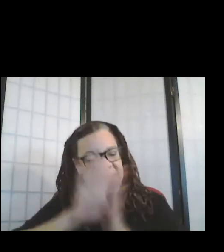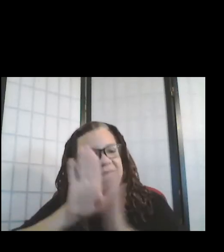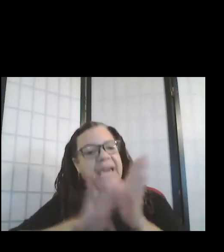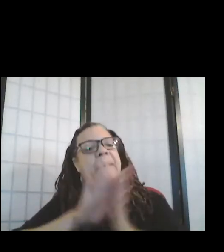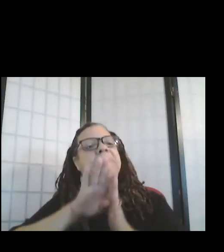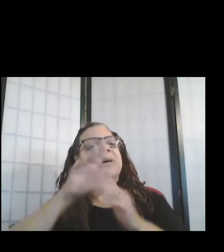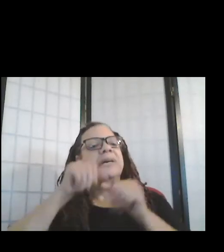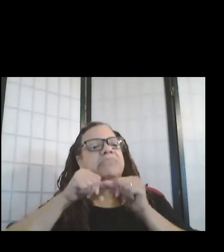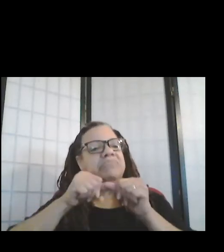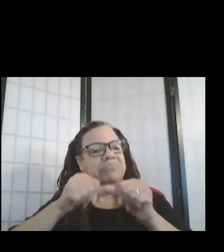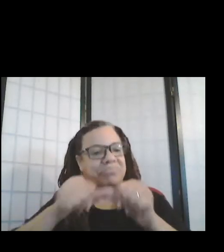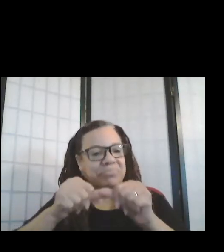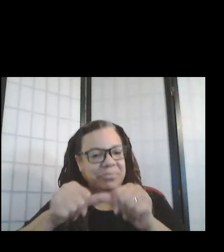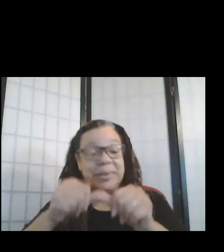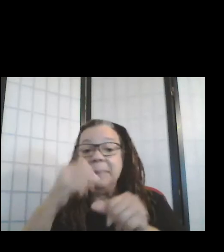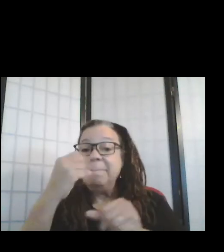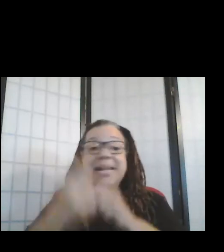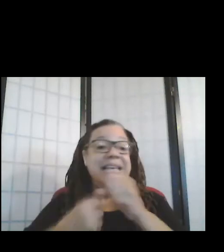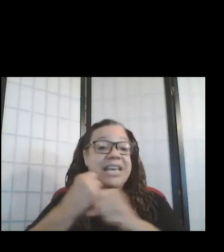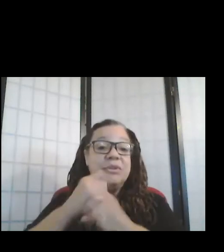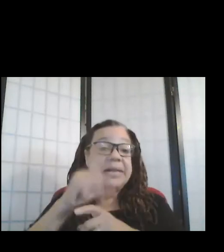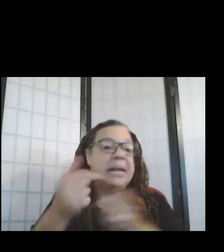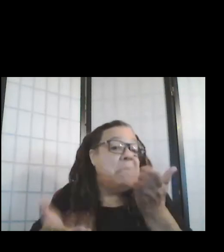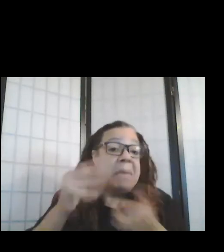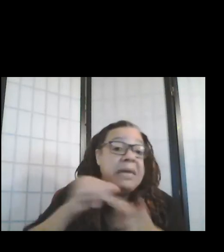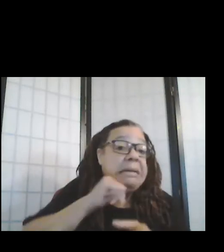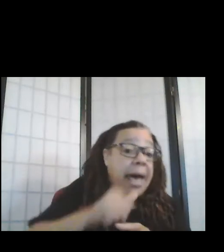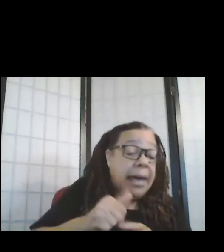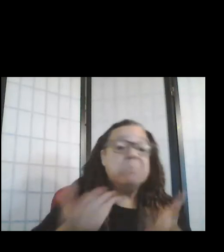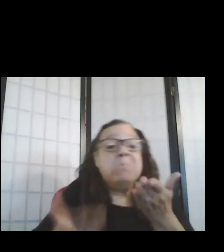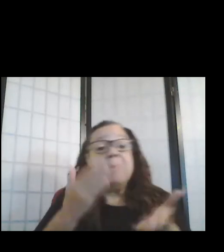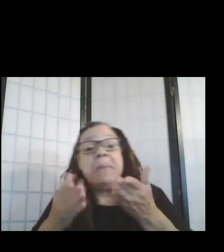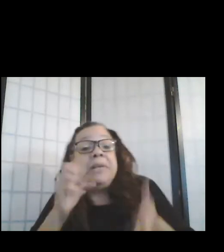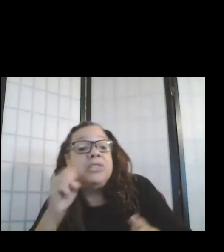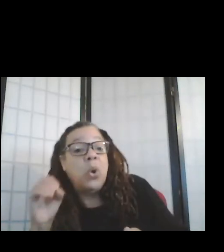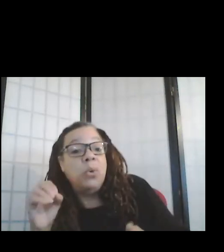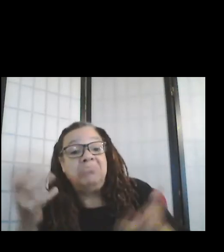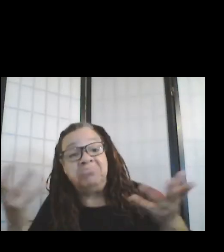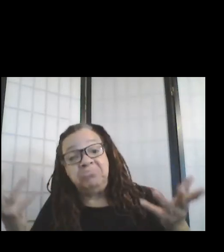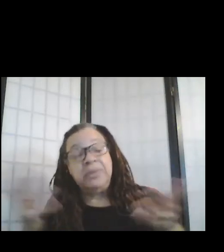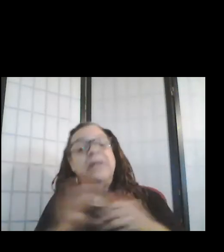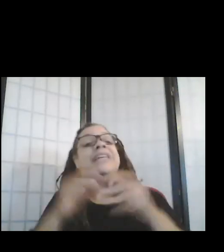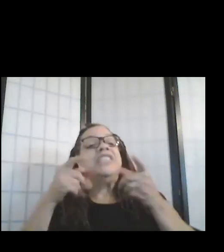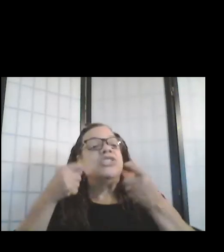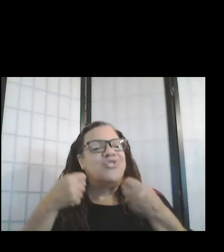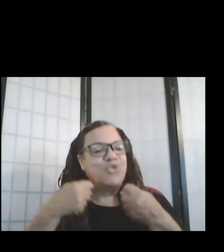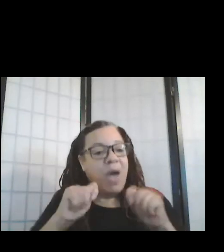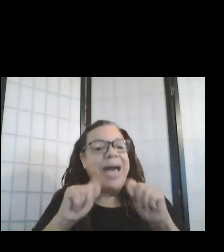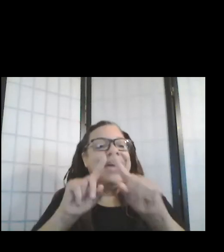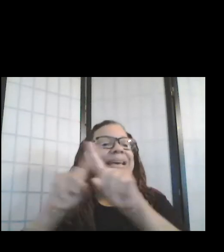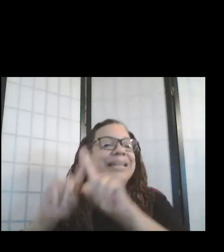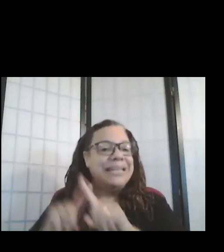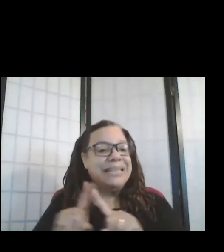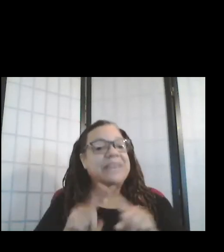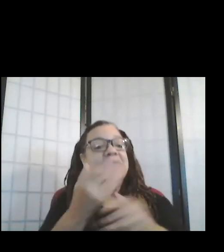that maybe picks it up years later may not. But I think the idea of, as you say, trying different things. In that